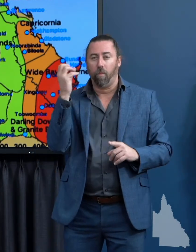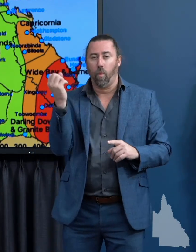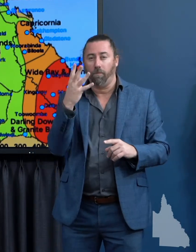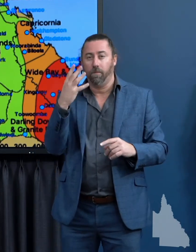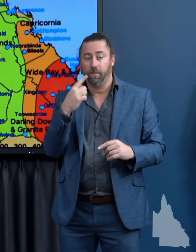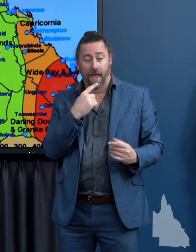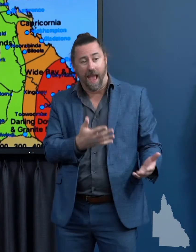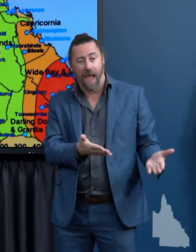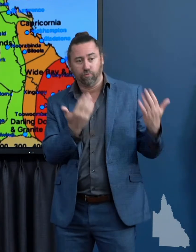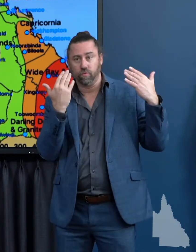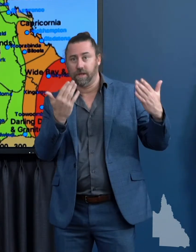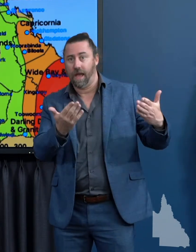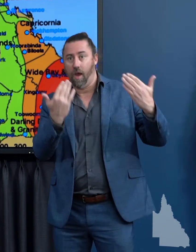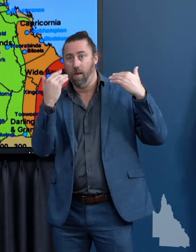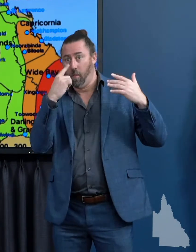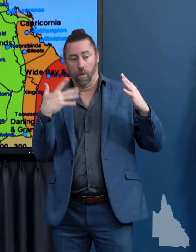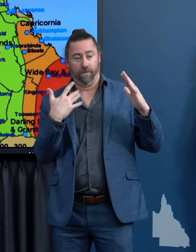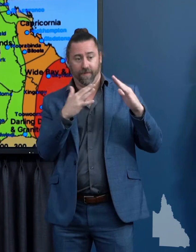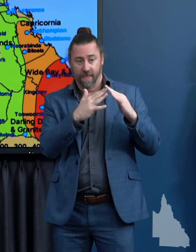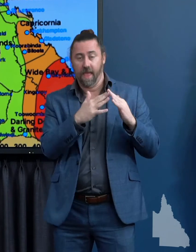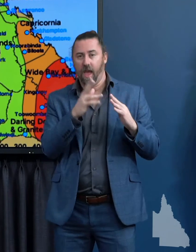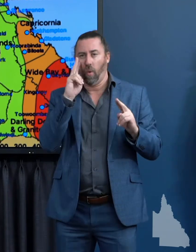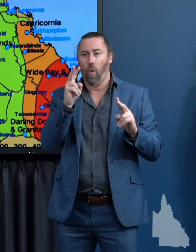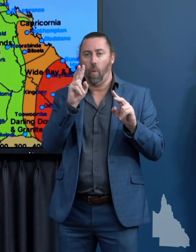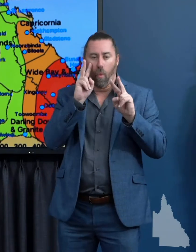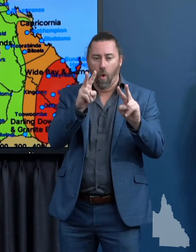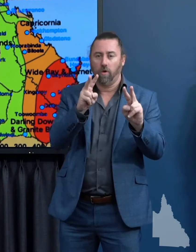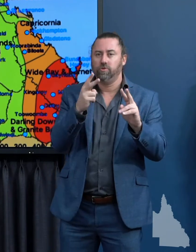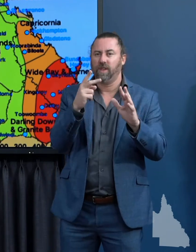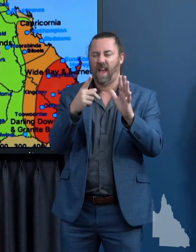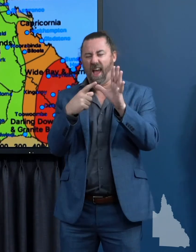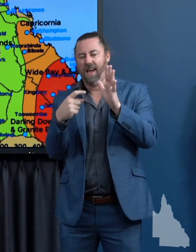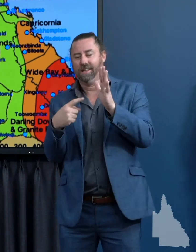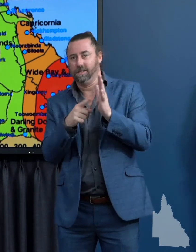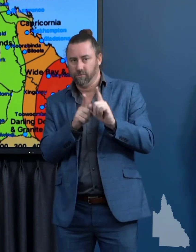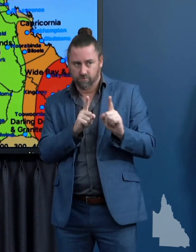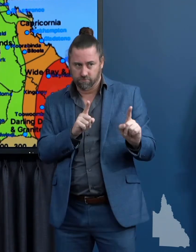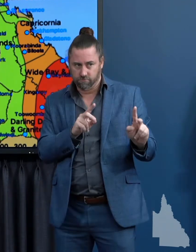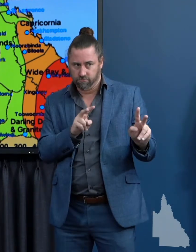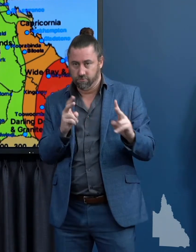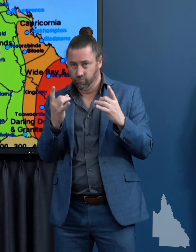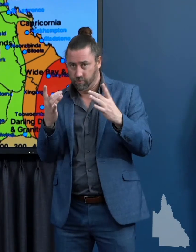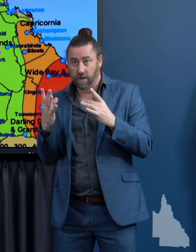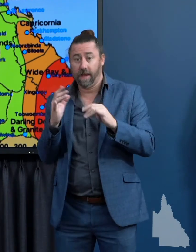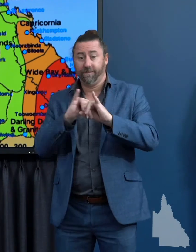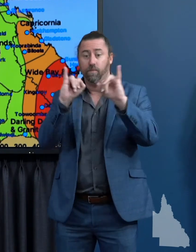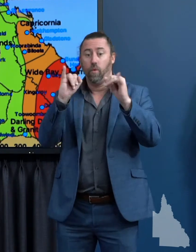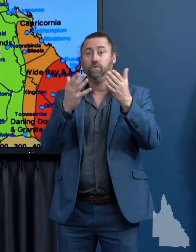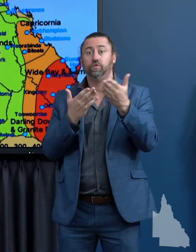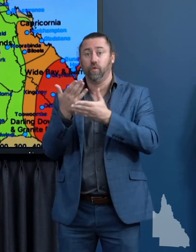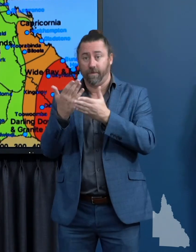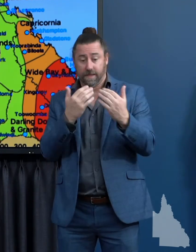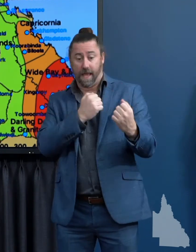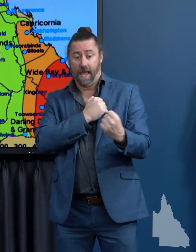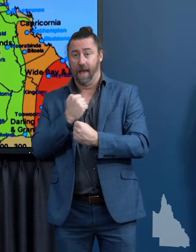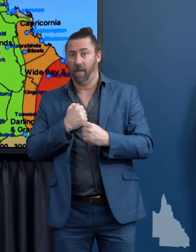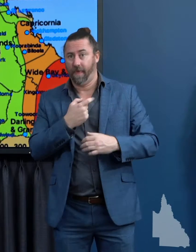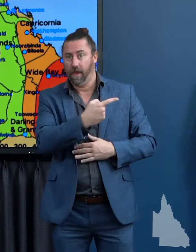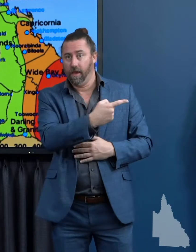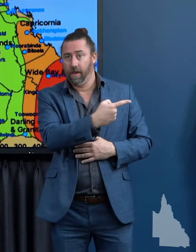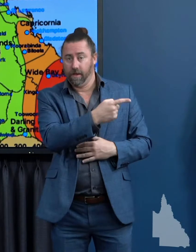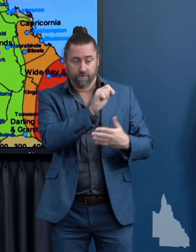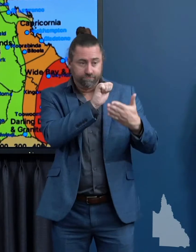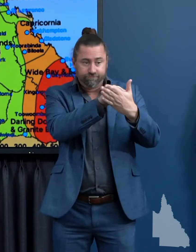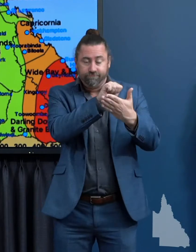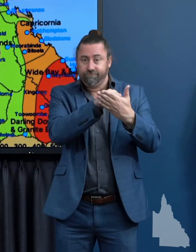We've issued a watch and act alert into Grantham, and we have emergency services and ADF on the ground door